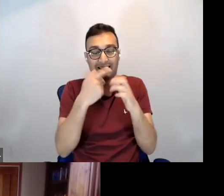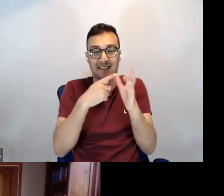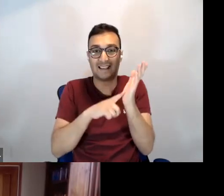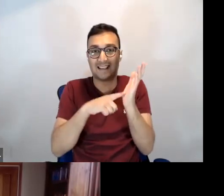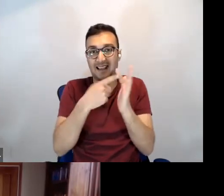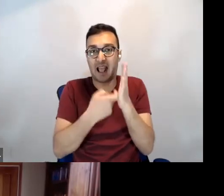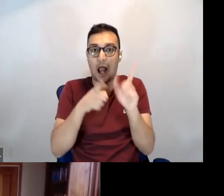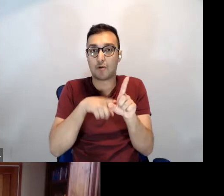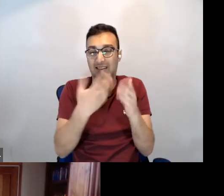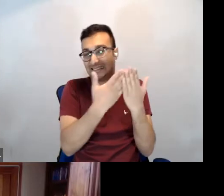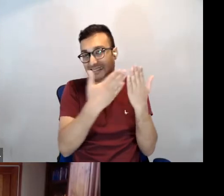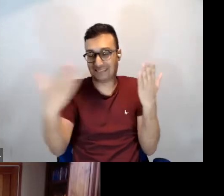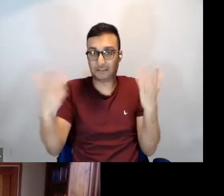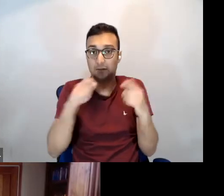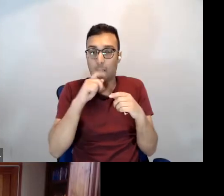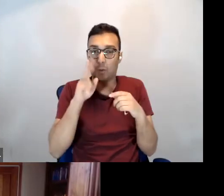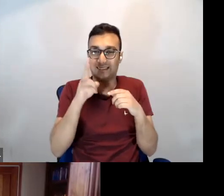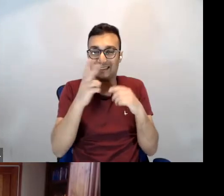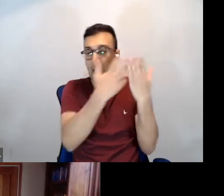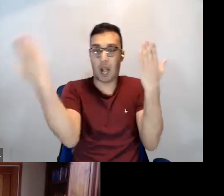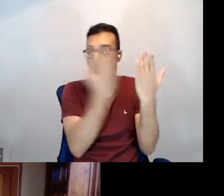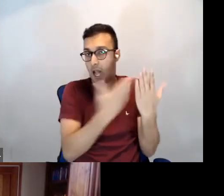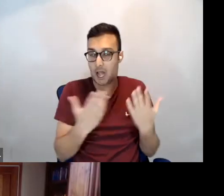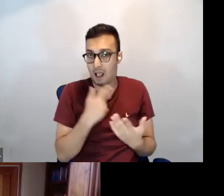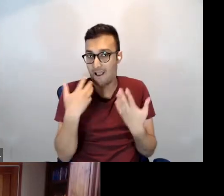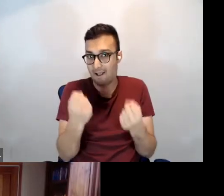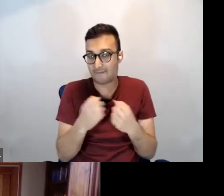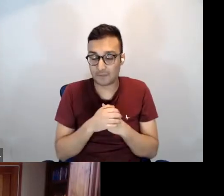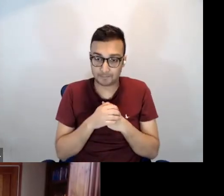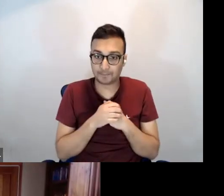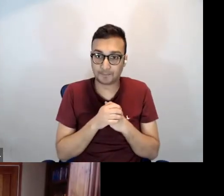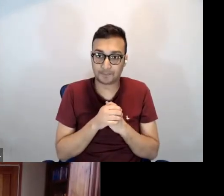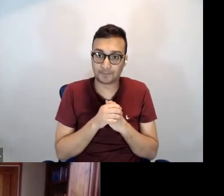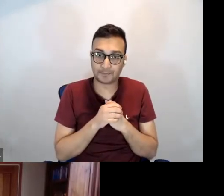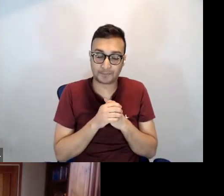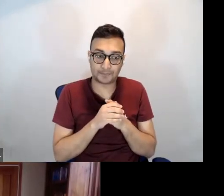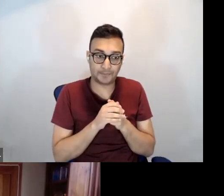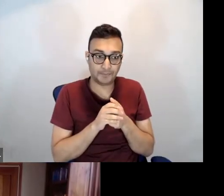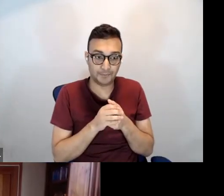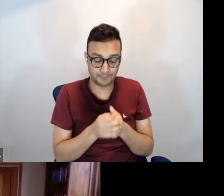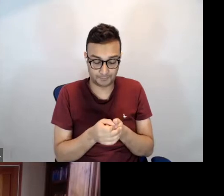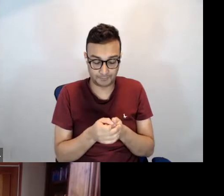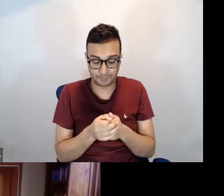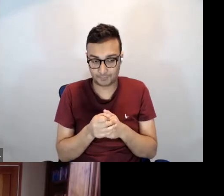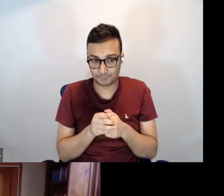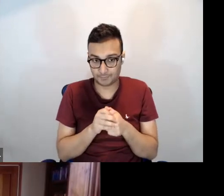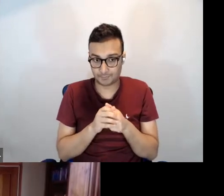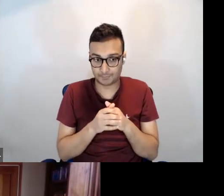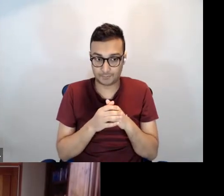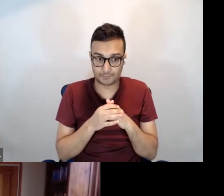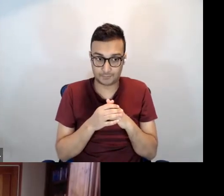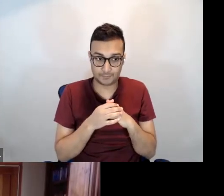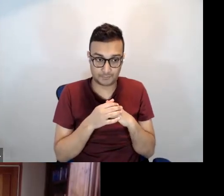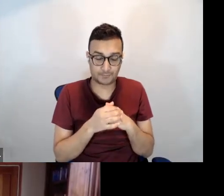can view options for a menu. And if you click the view side by side, that will give you the opportunity to see both the